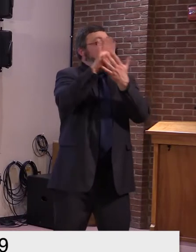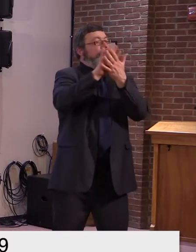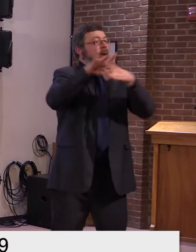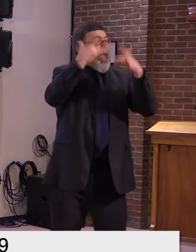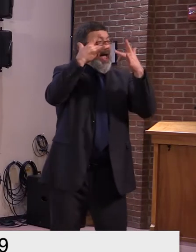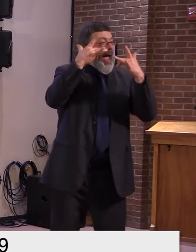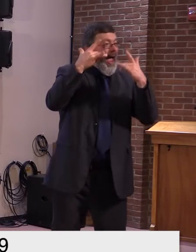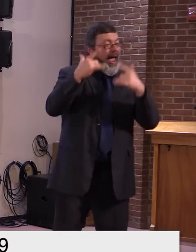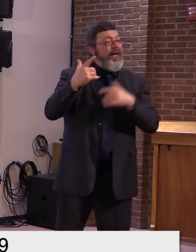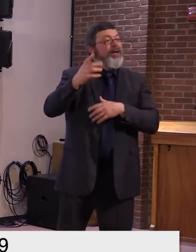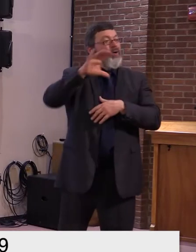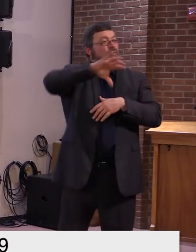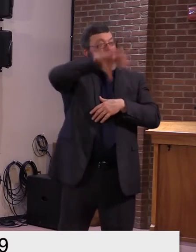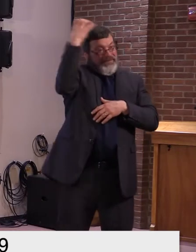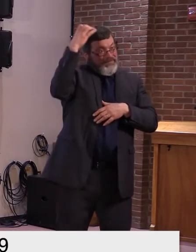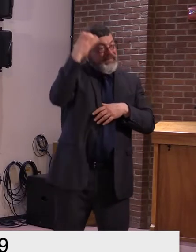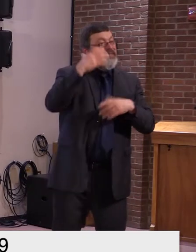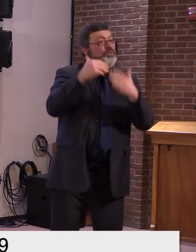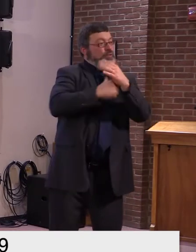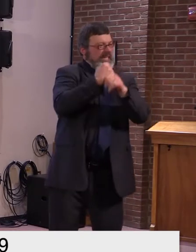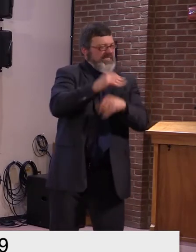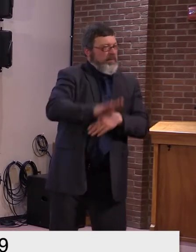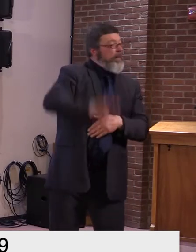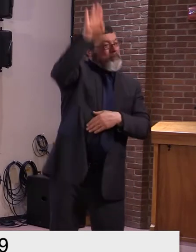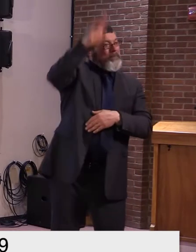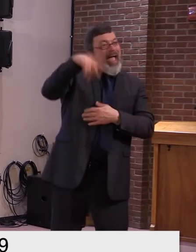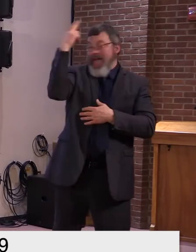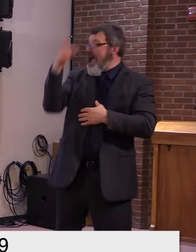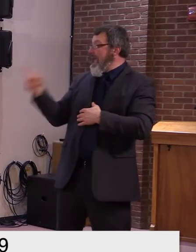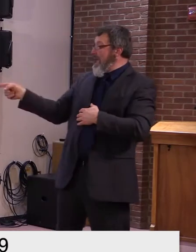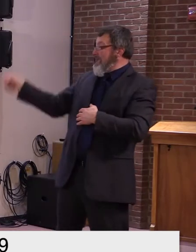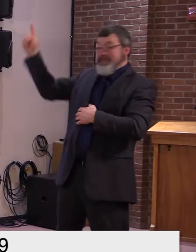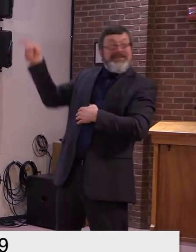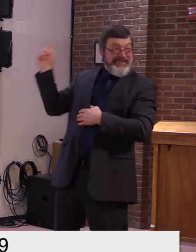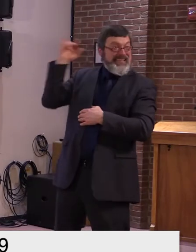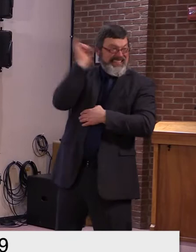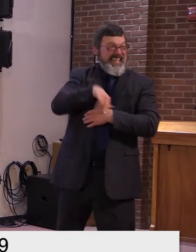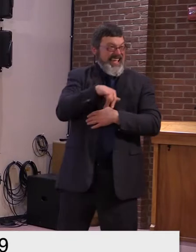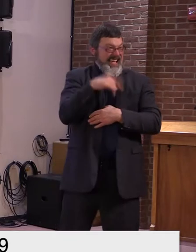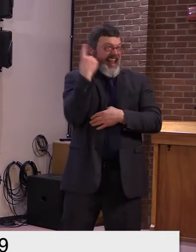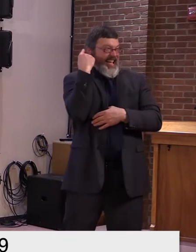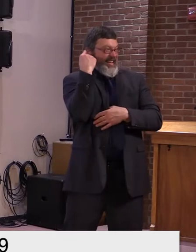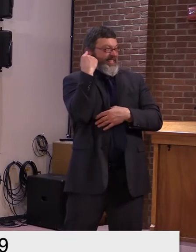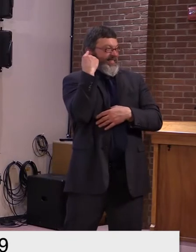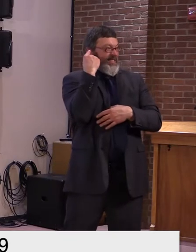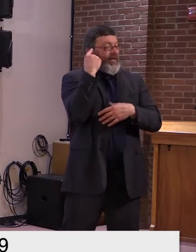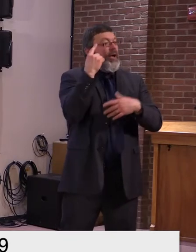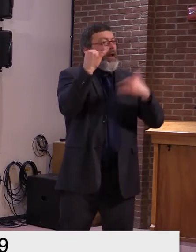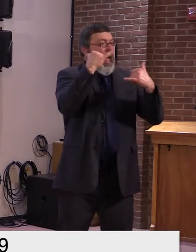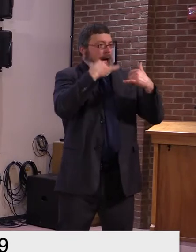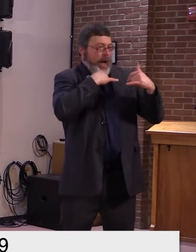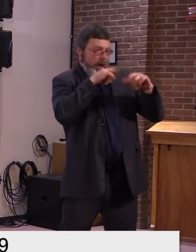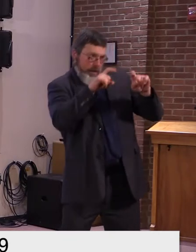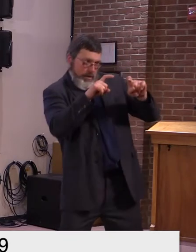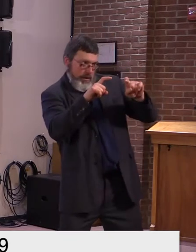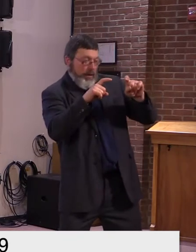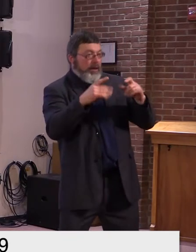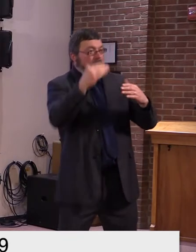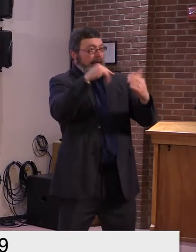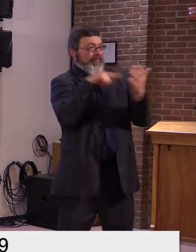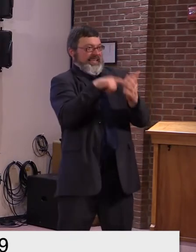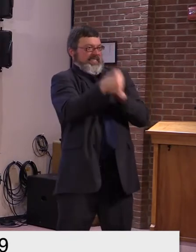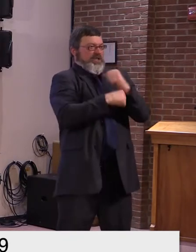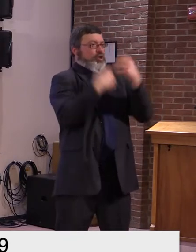period, more people visited Vermont during that week than any other time in that previous year. A significant increase even